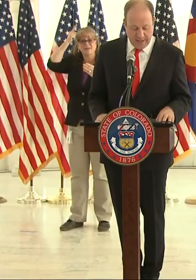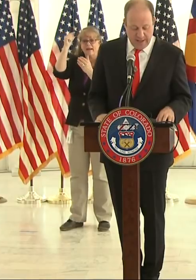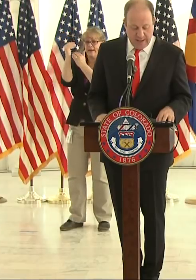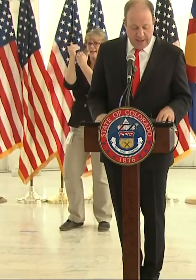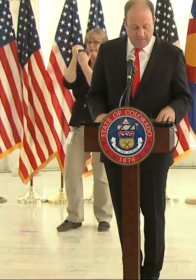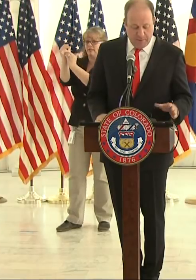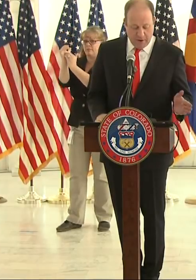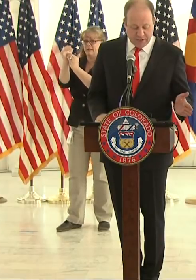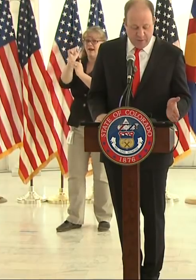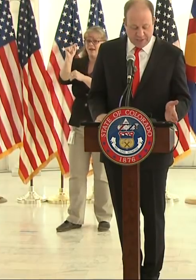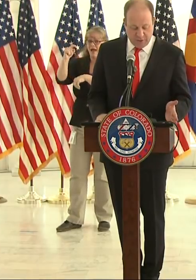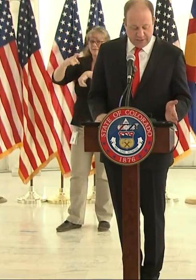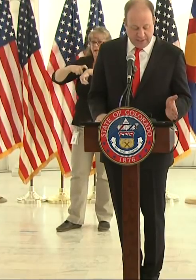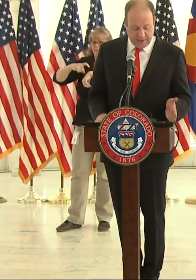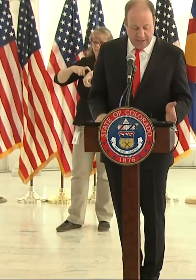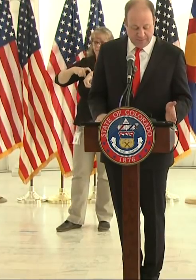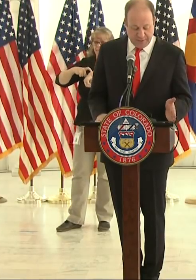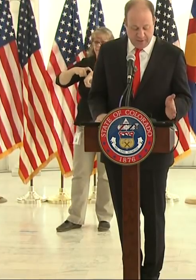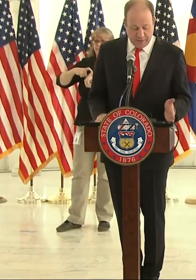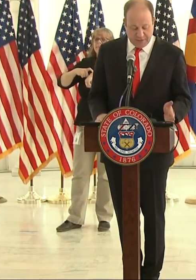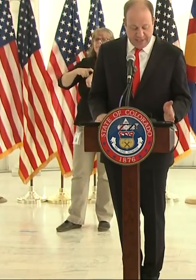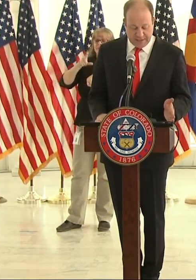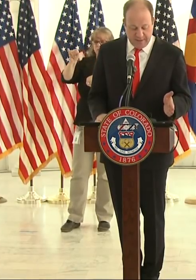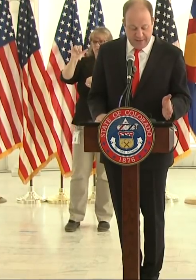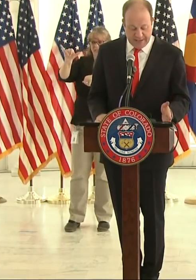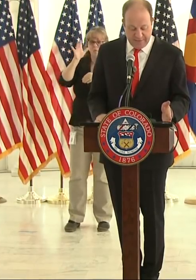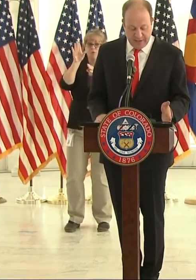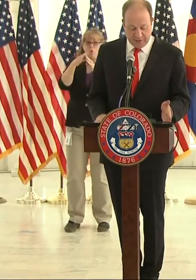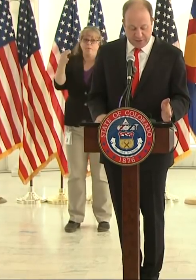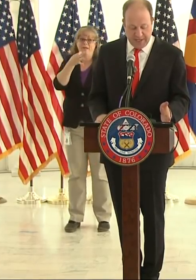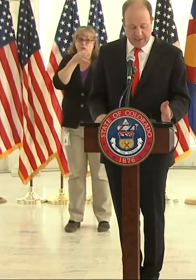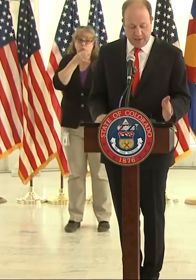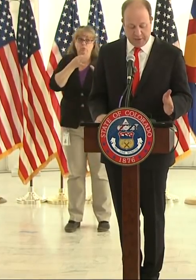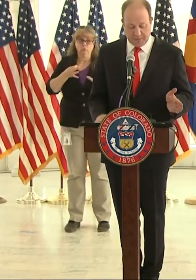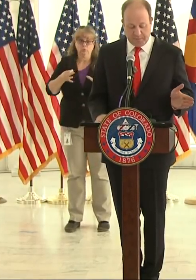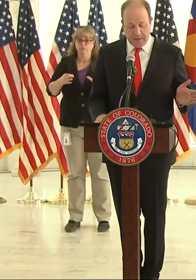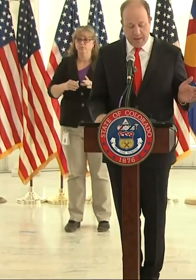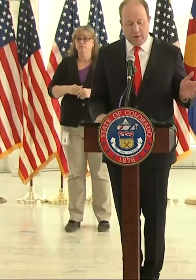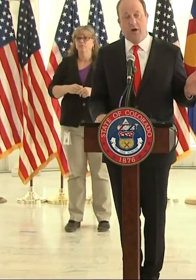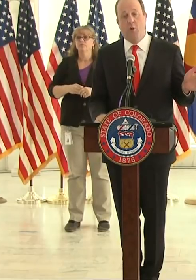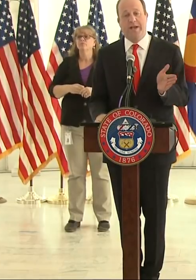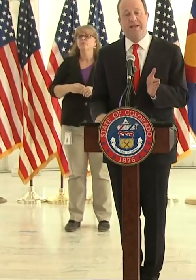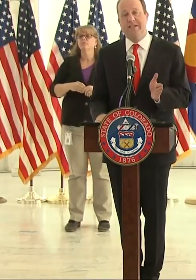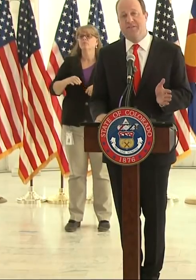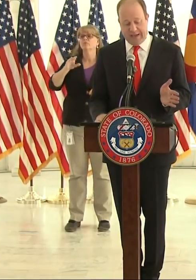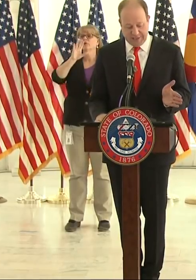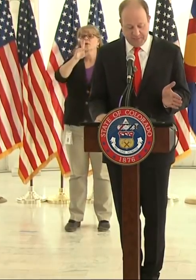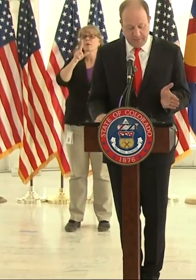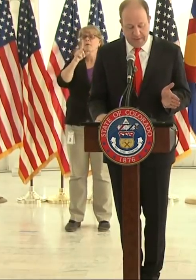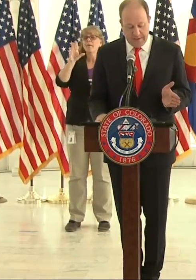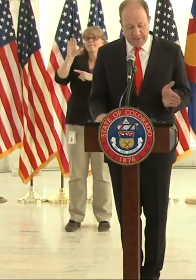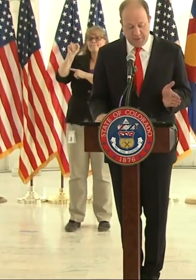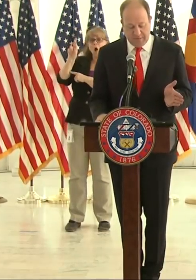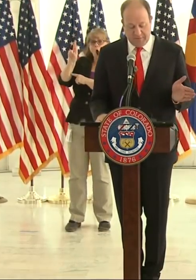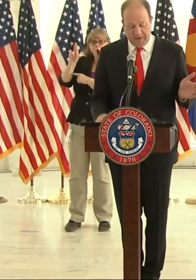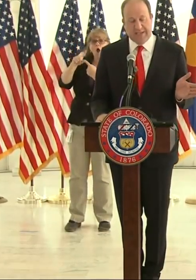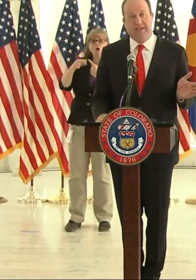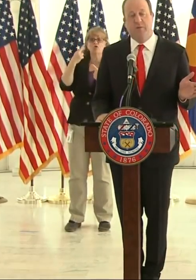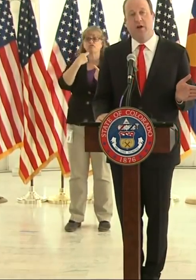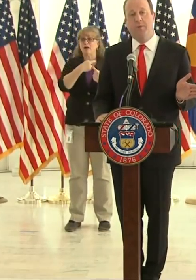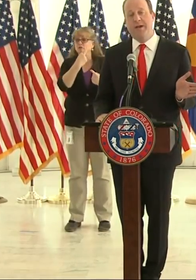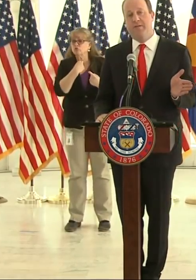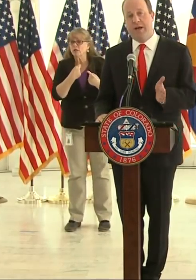that done. Bars and restaurants and clubs and all those things and event venues are staying closed. We're hoping in this phase to have